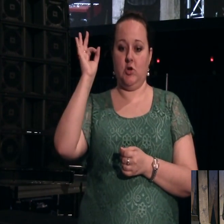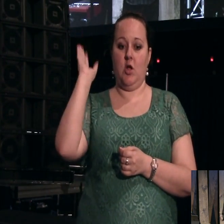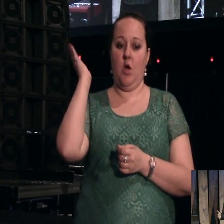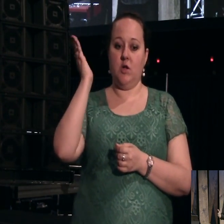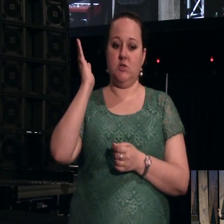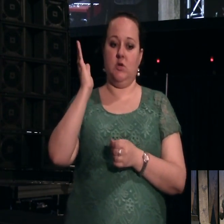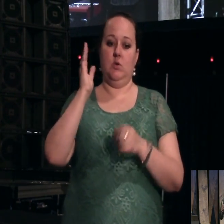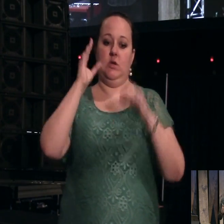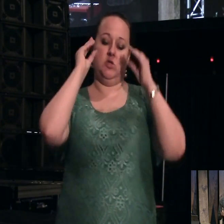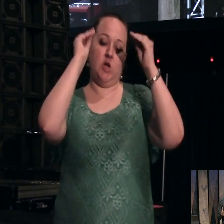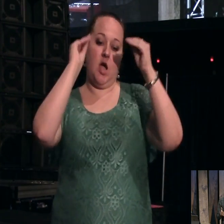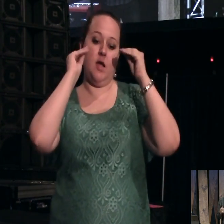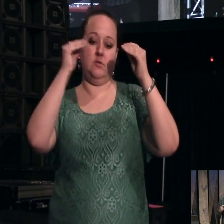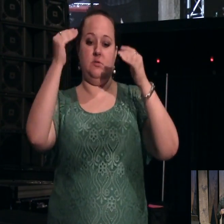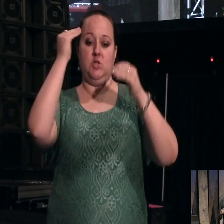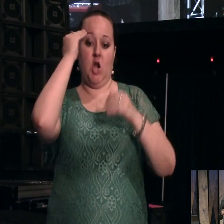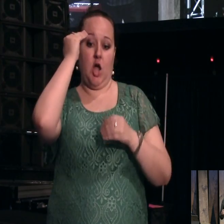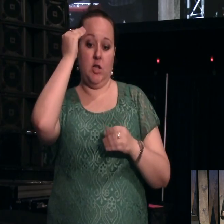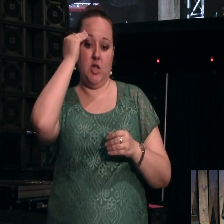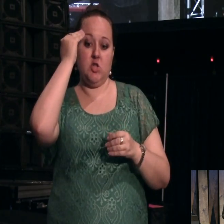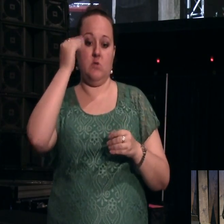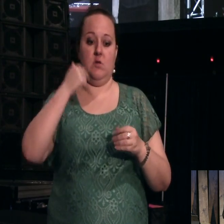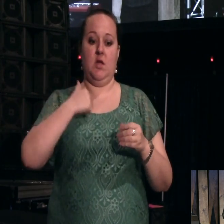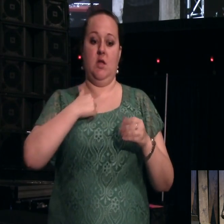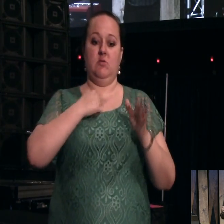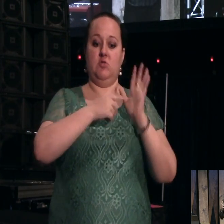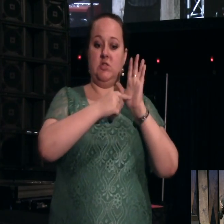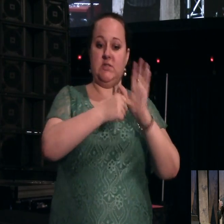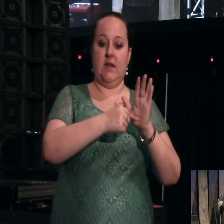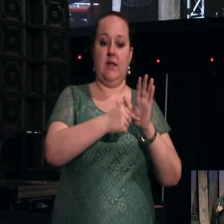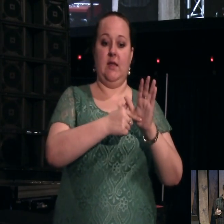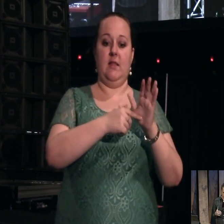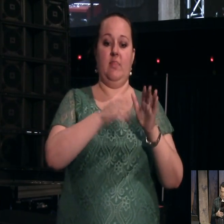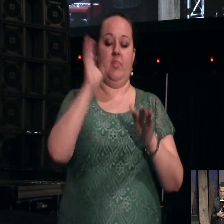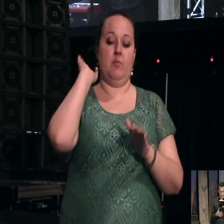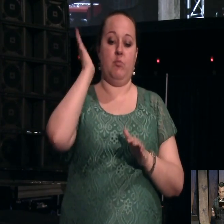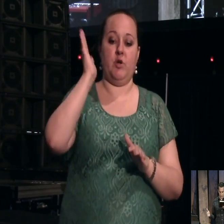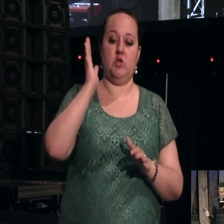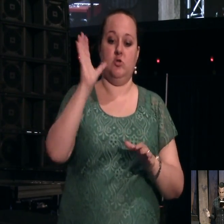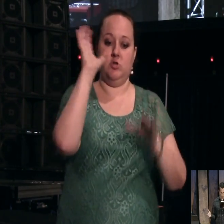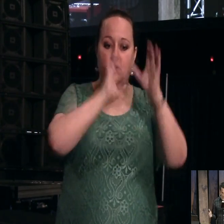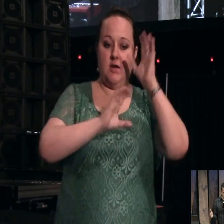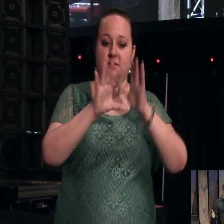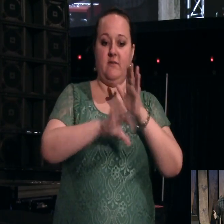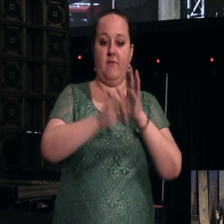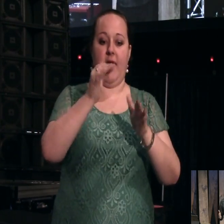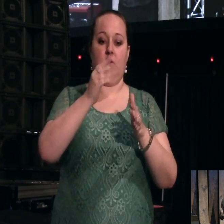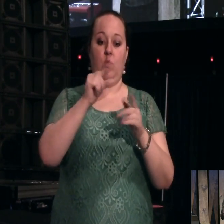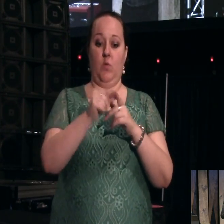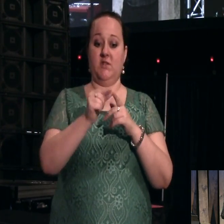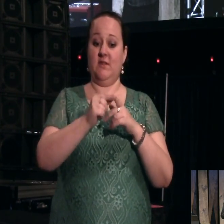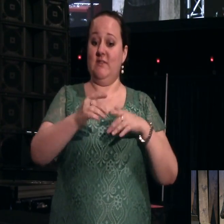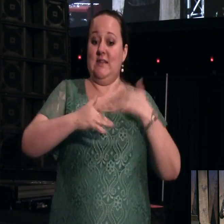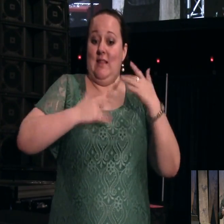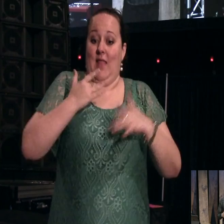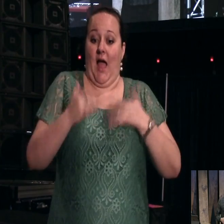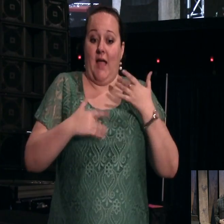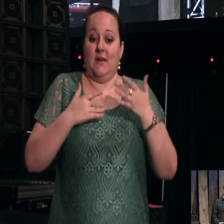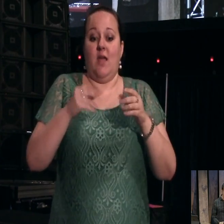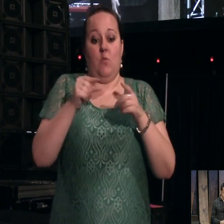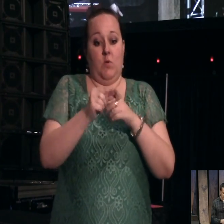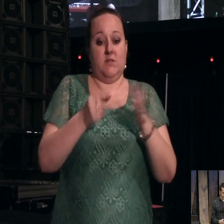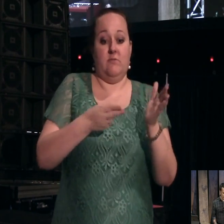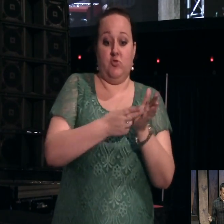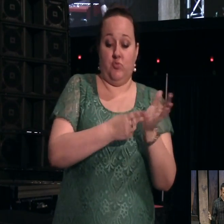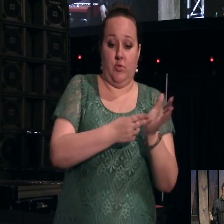says, besides being wise, the preacher also taught the people knowledge, weighing and studying and arranging many proverbs with great care. The preacher sought to find